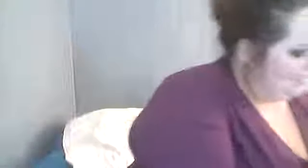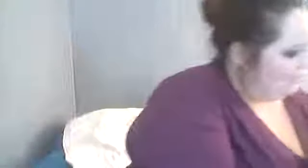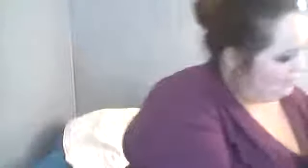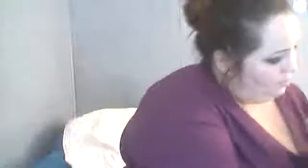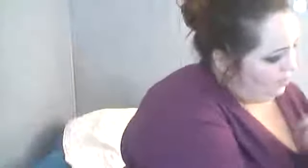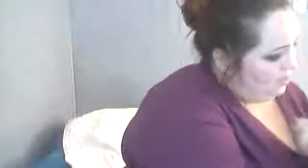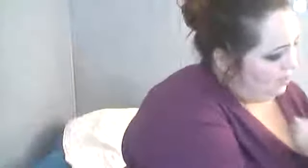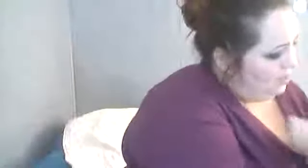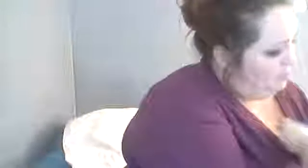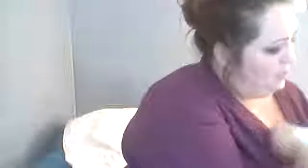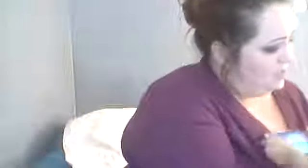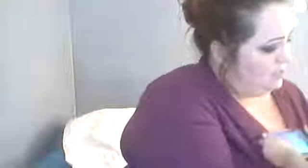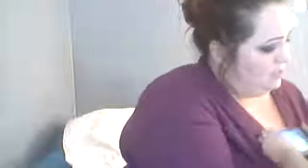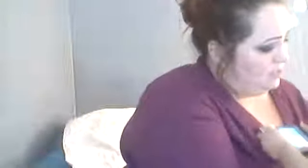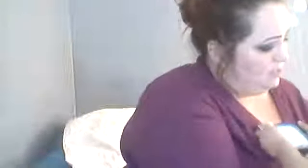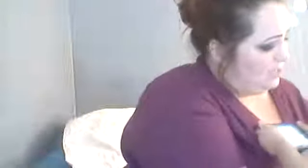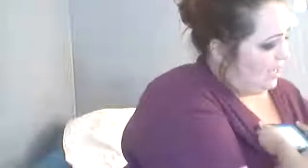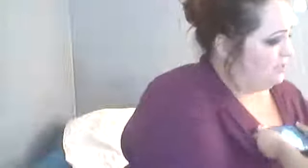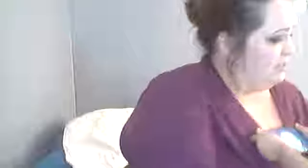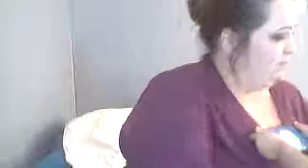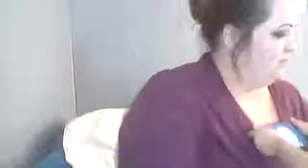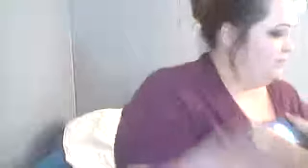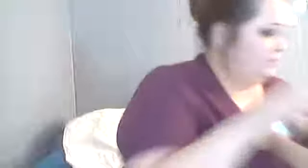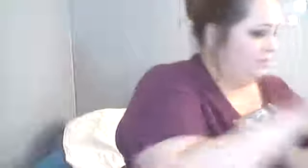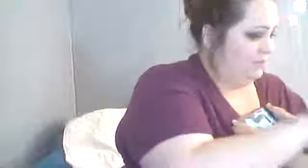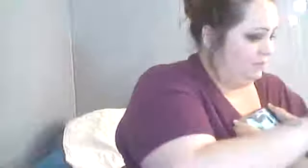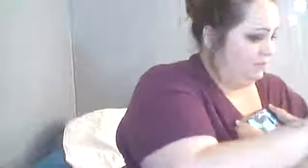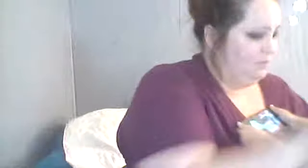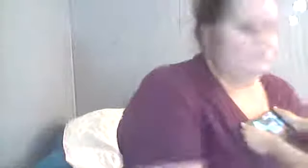Bye-bye. Your poor little lippies. So chapped.